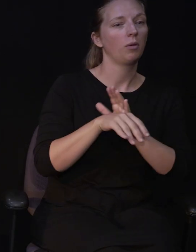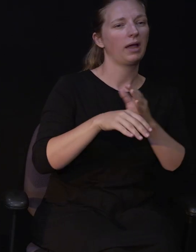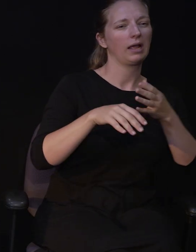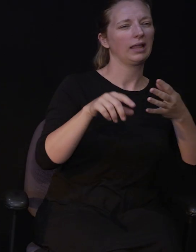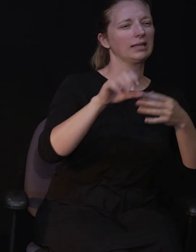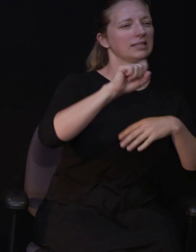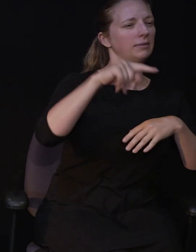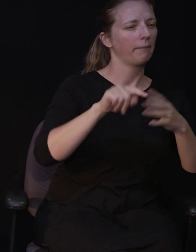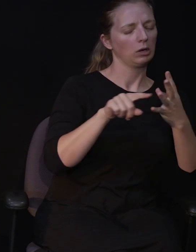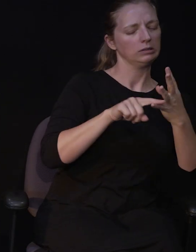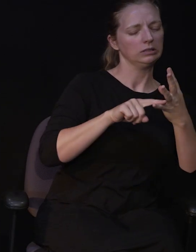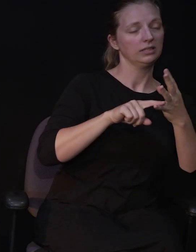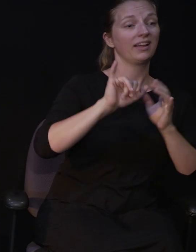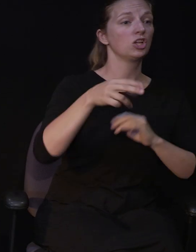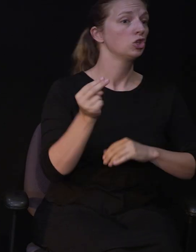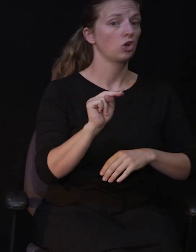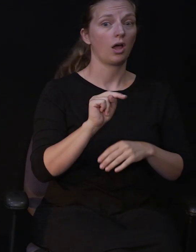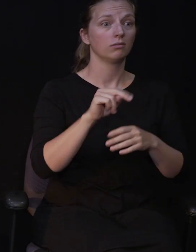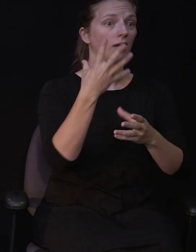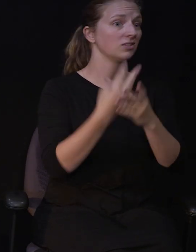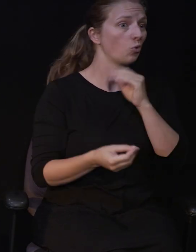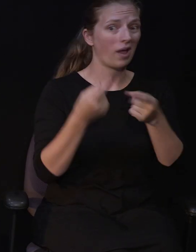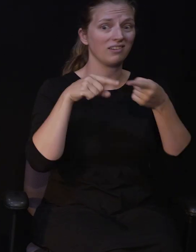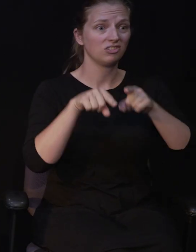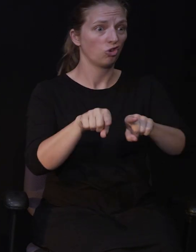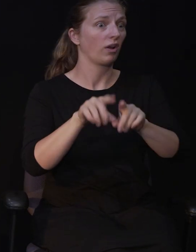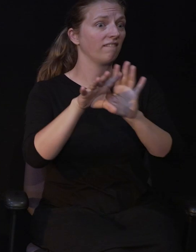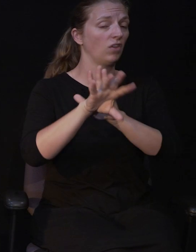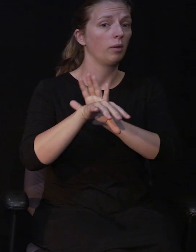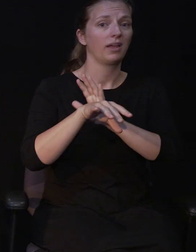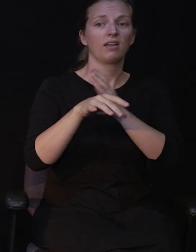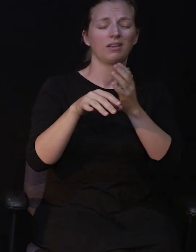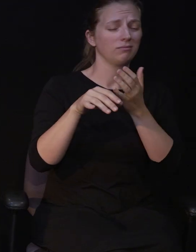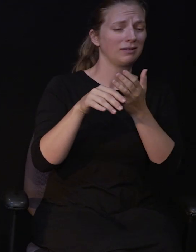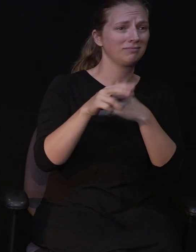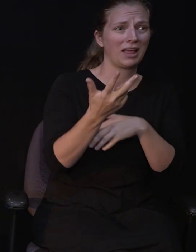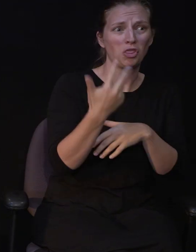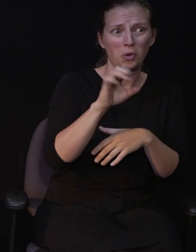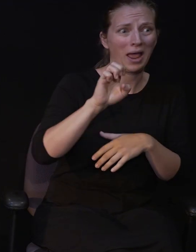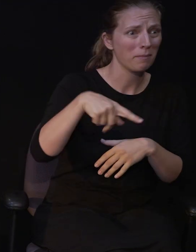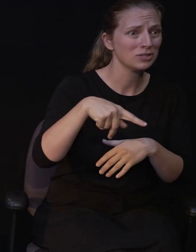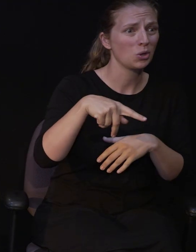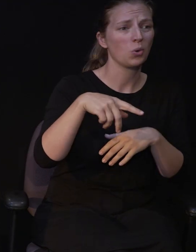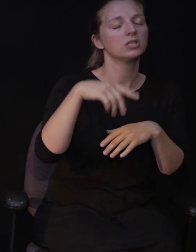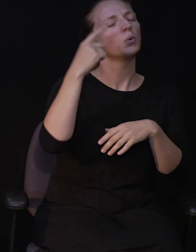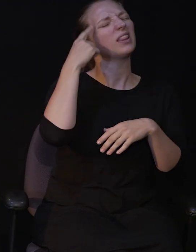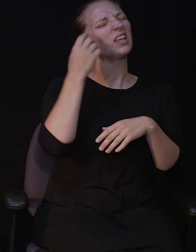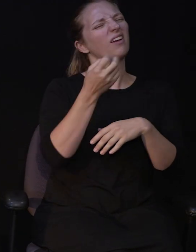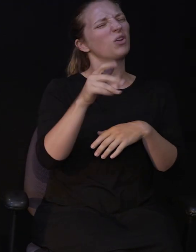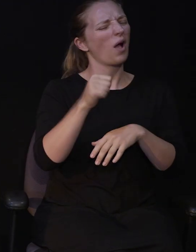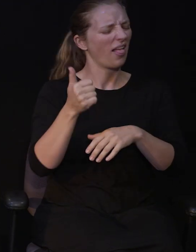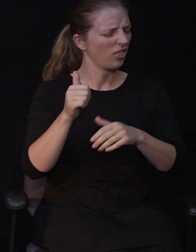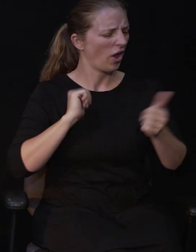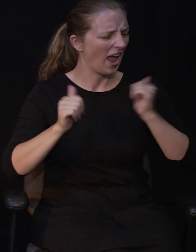when he was filming that. So then, who came in? James Garner, and then Adam Arkin. Look at